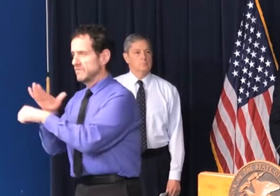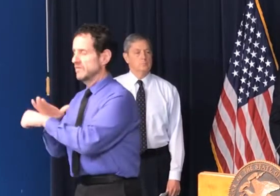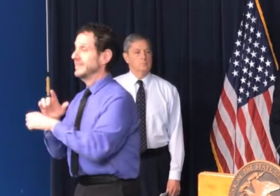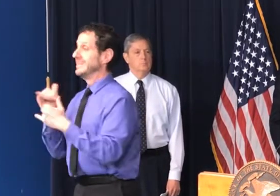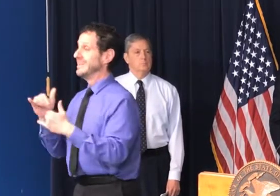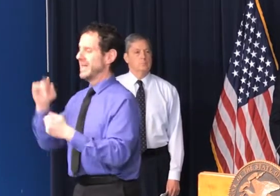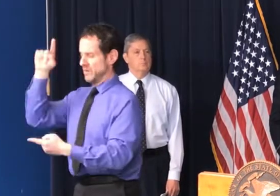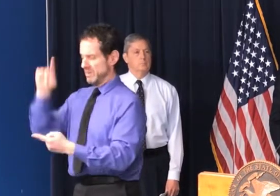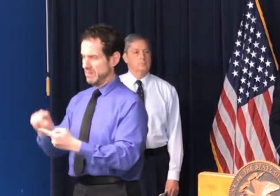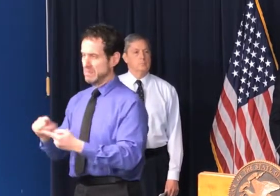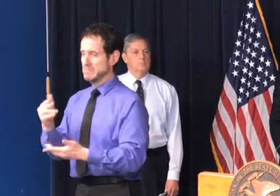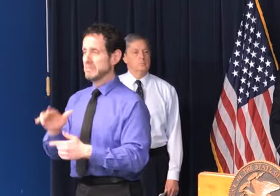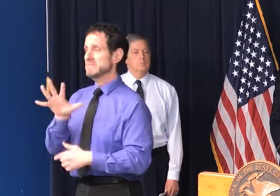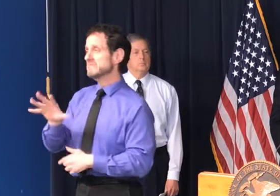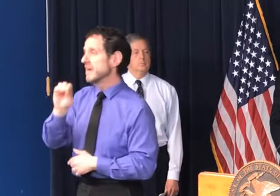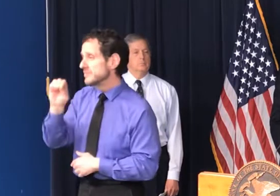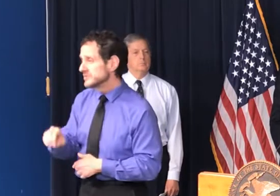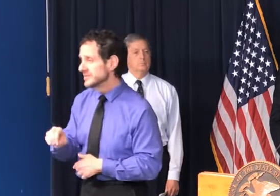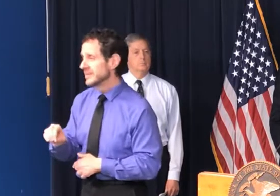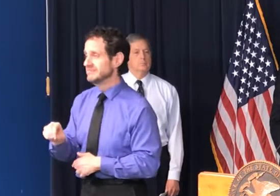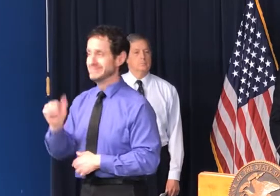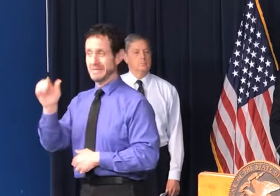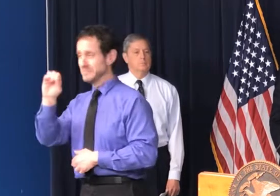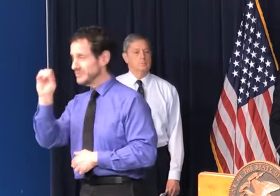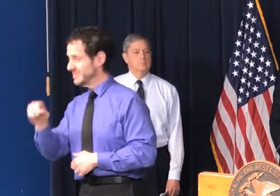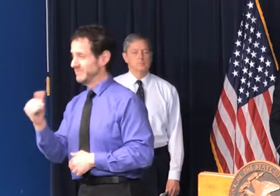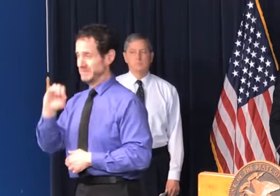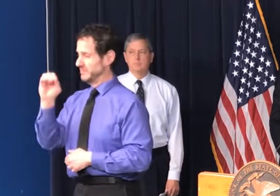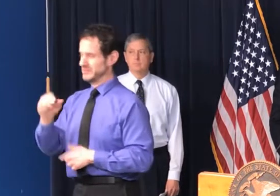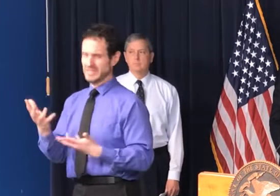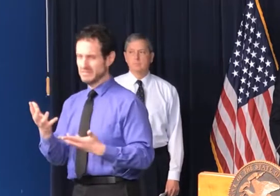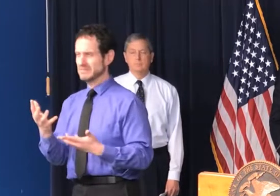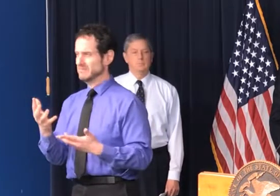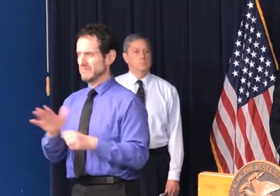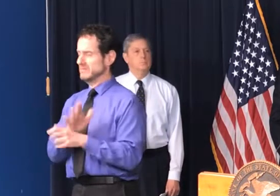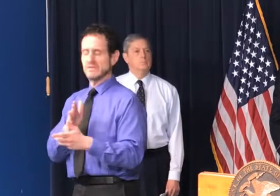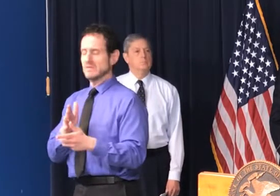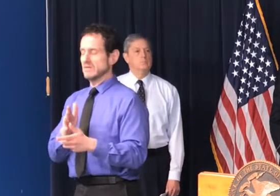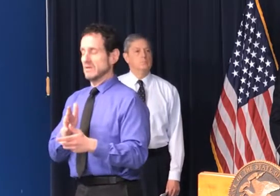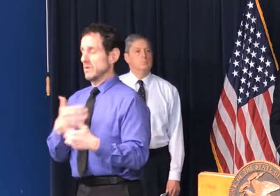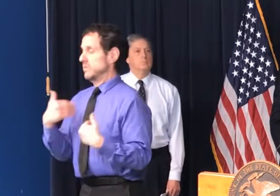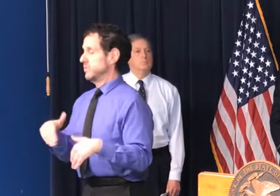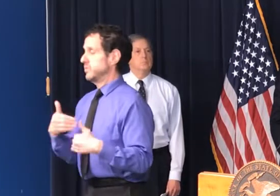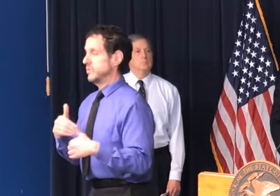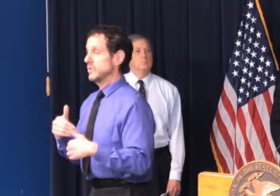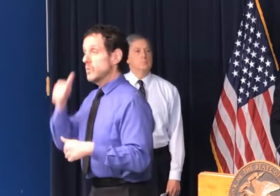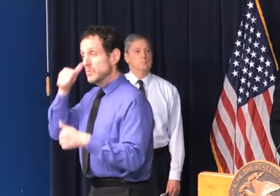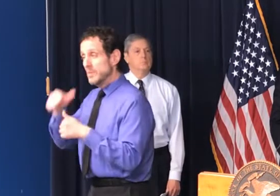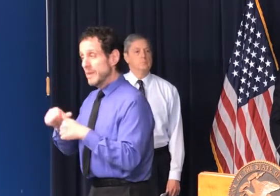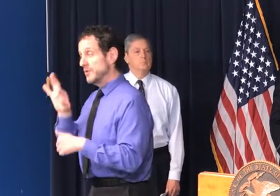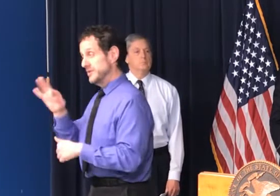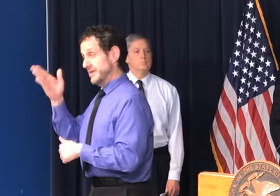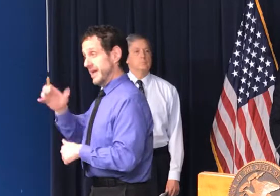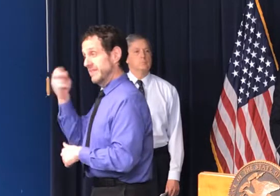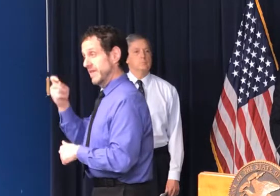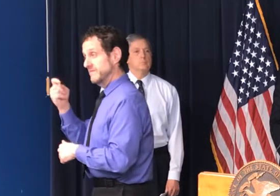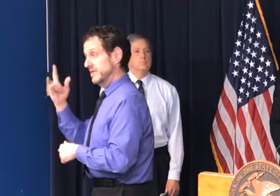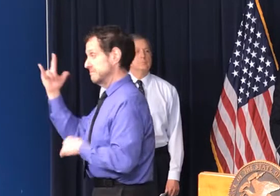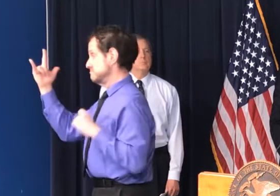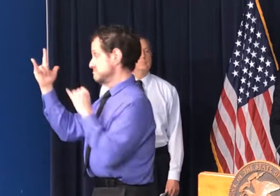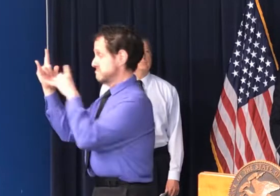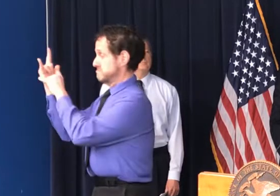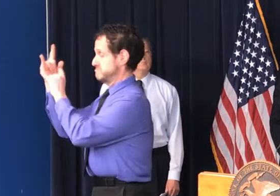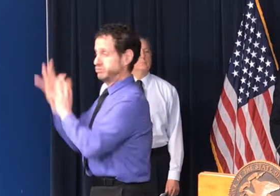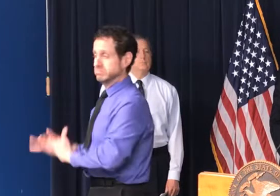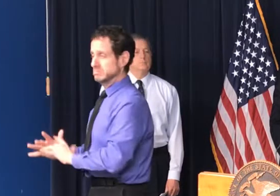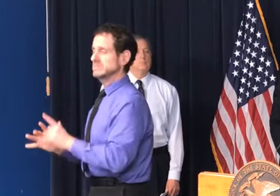range are now in the teens or even single digits. The damage is worse than the impacts of 9/11 and the 2008